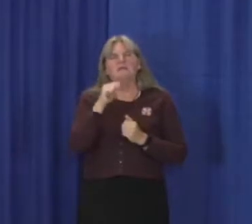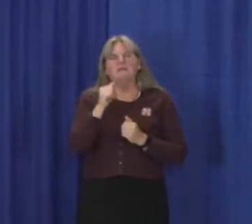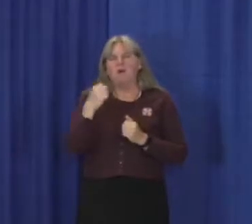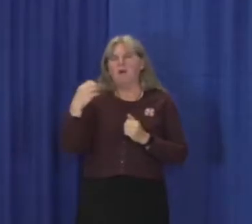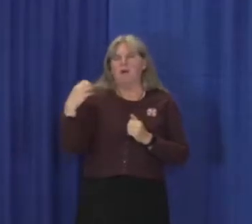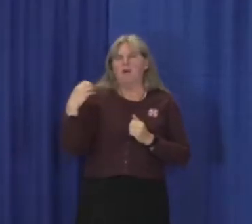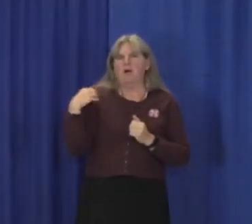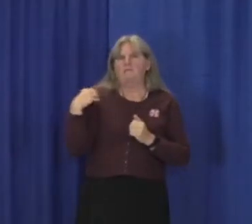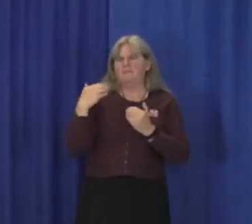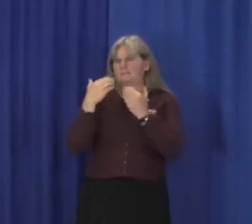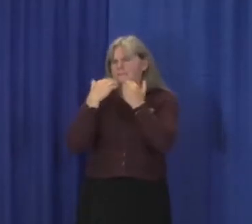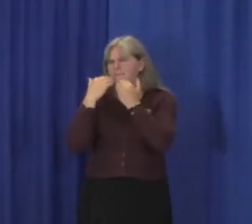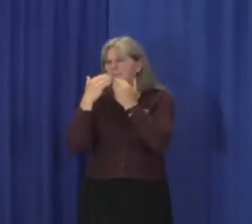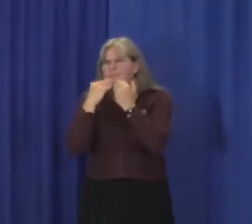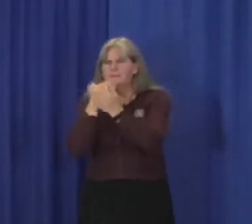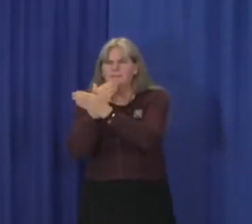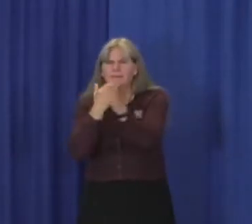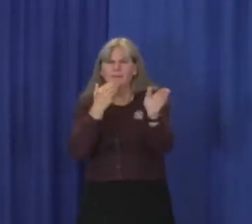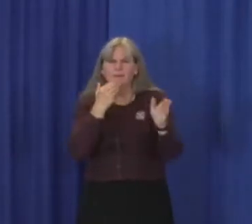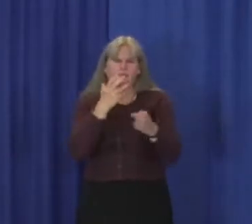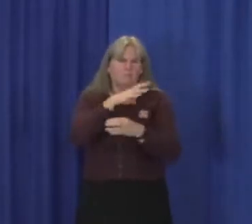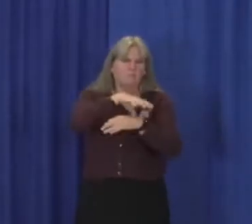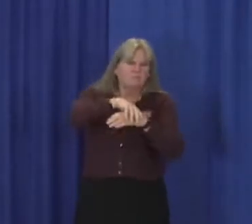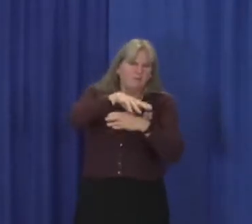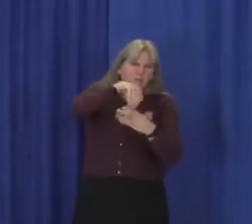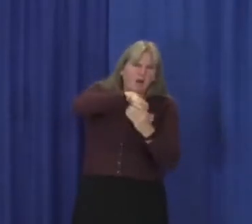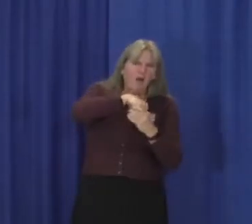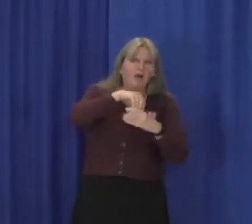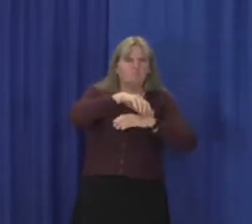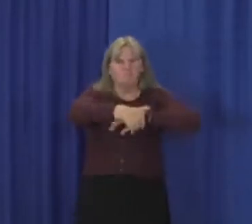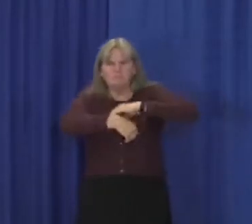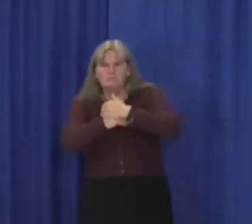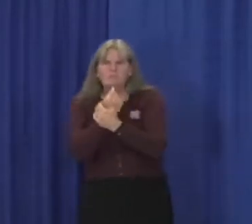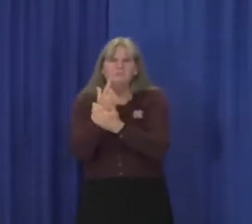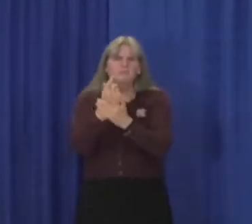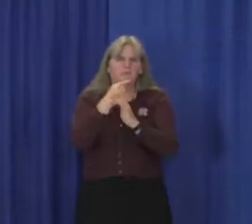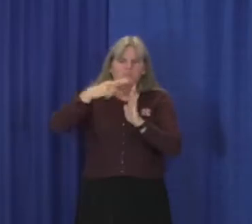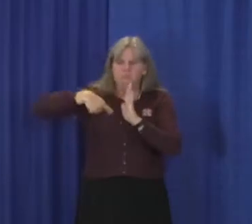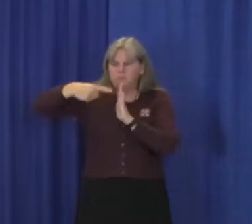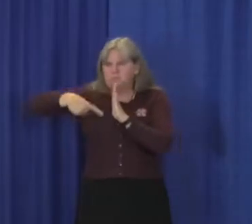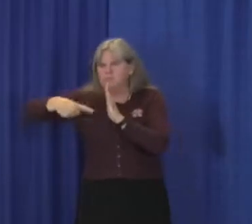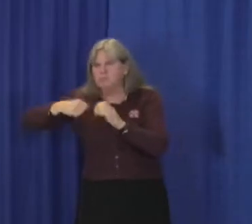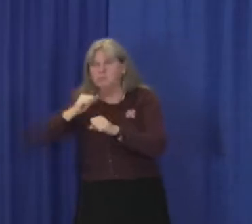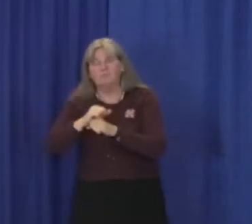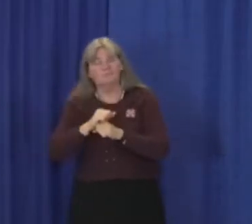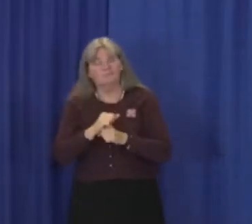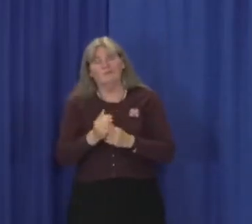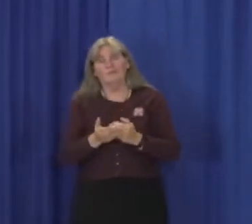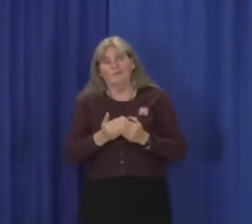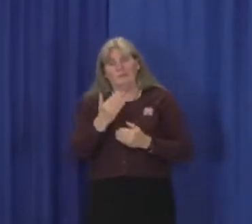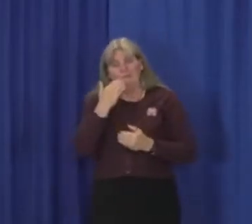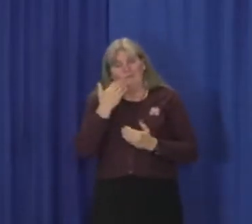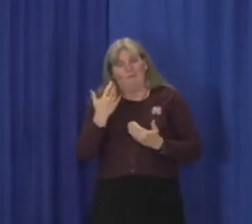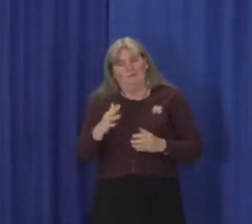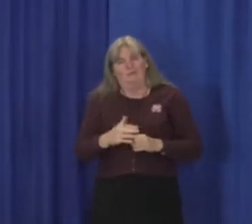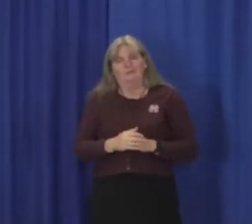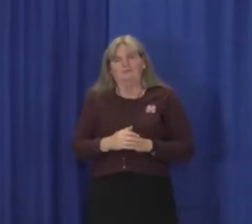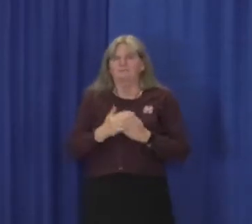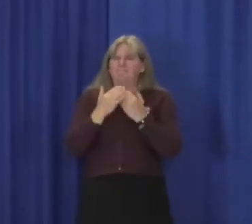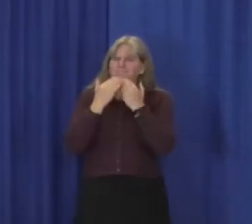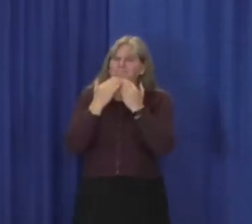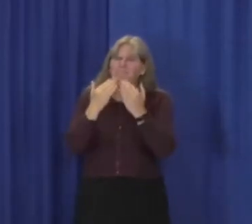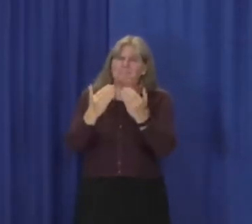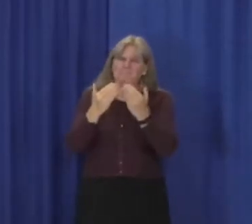officers for your dedication and your long hours. I know it wasn't easy, and I'm truly